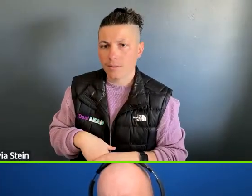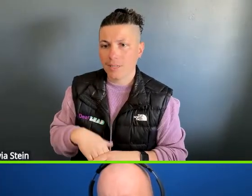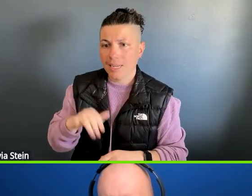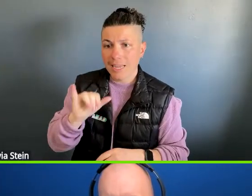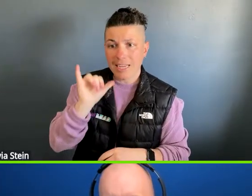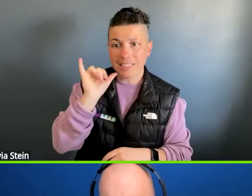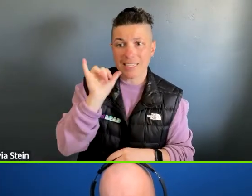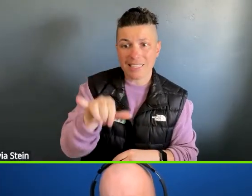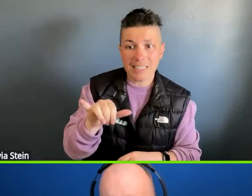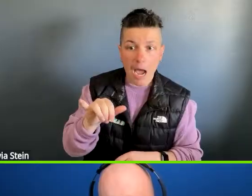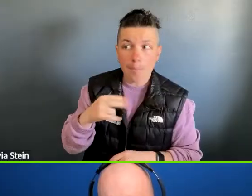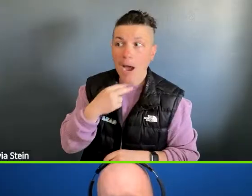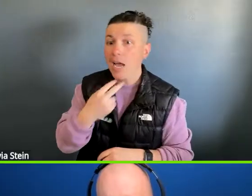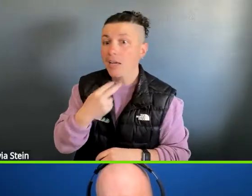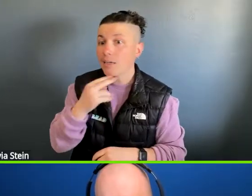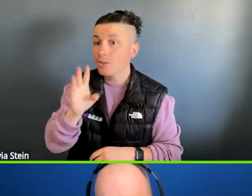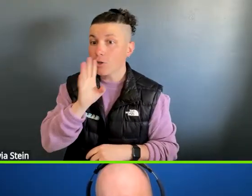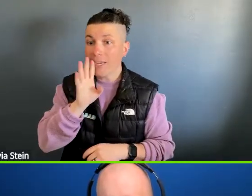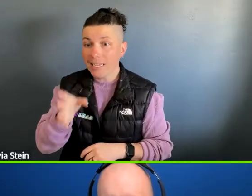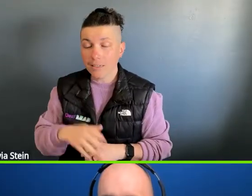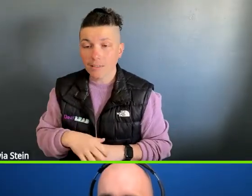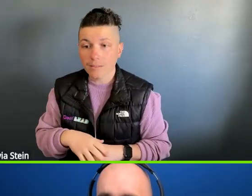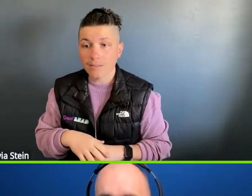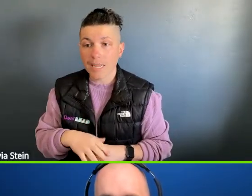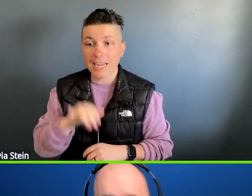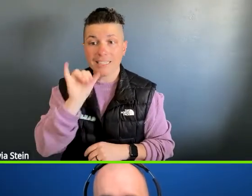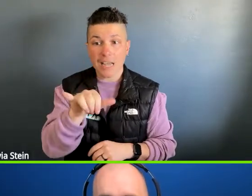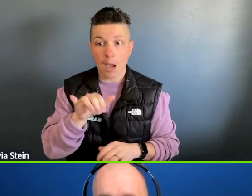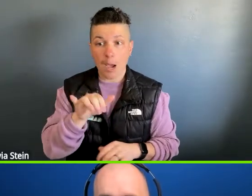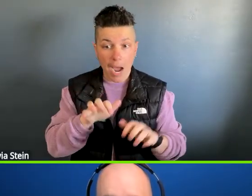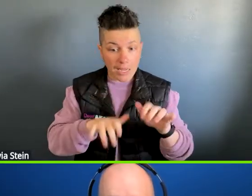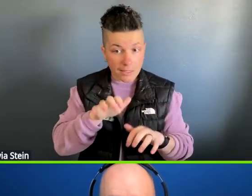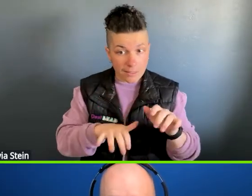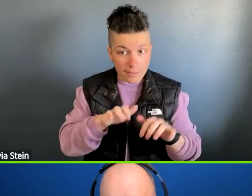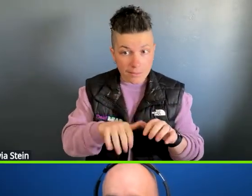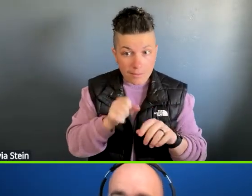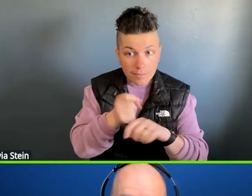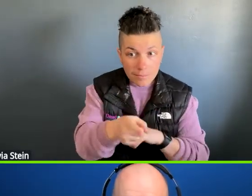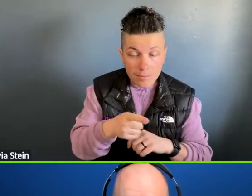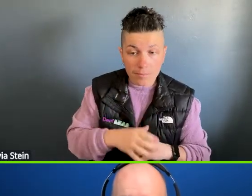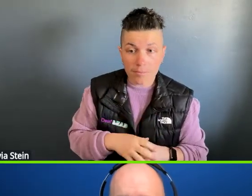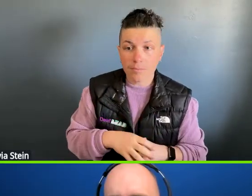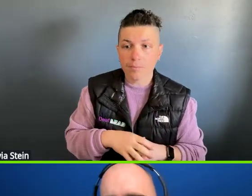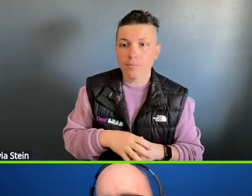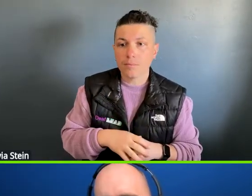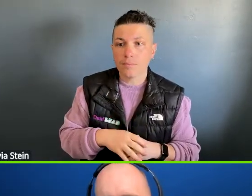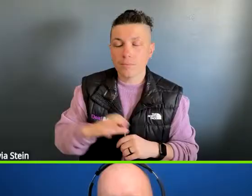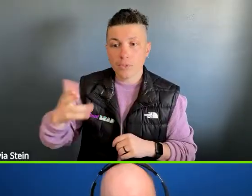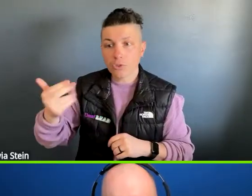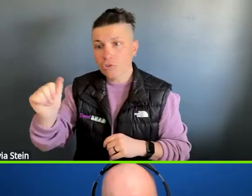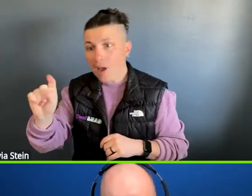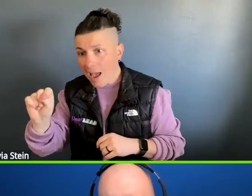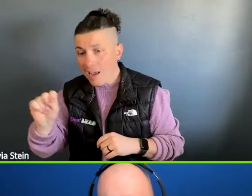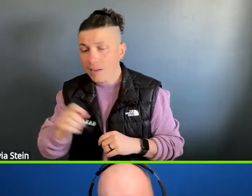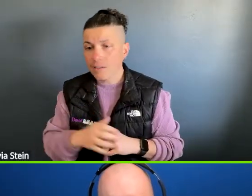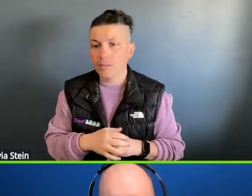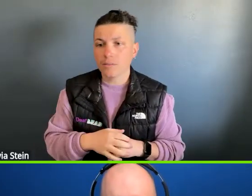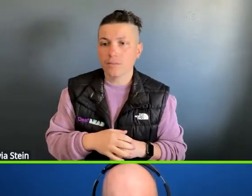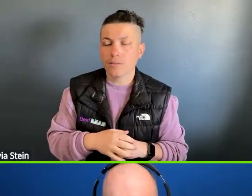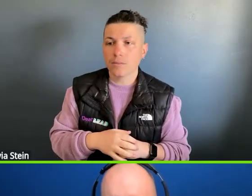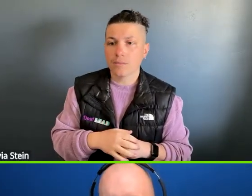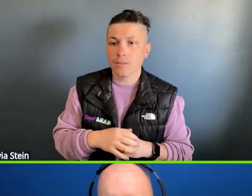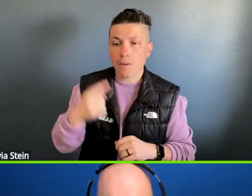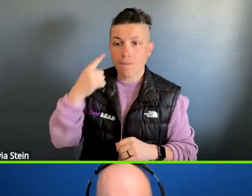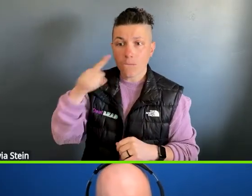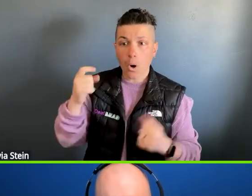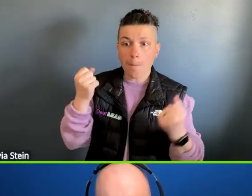to communicate with the person that is providing support? Maybe that could be auditorily, where you're speaking, typing over chat or